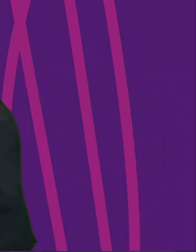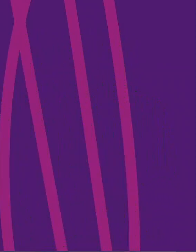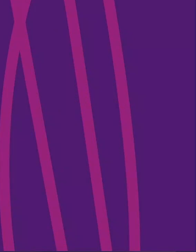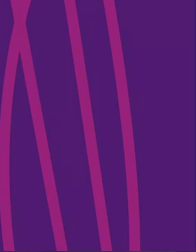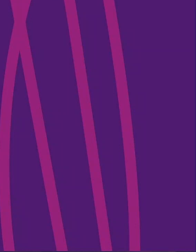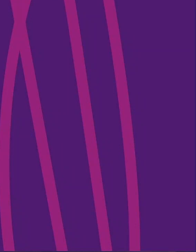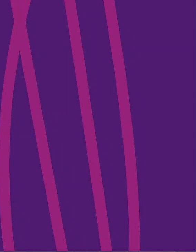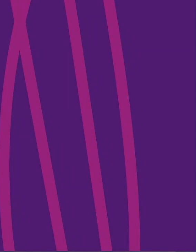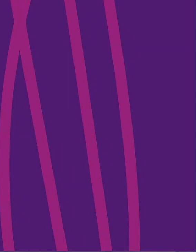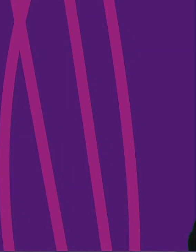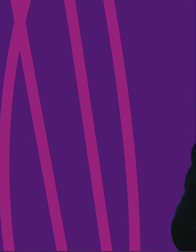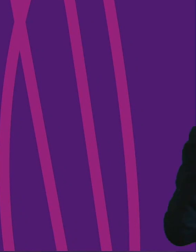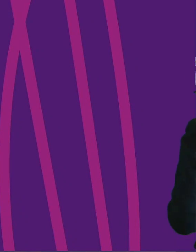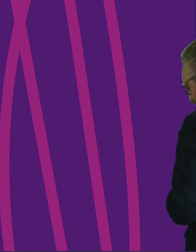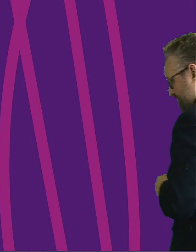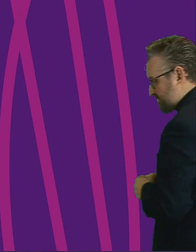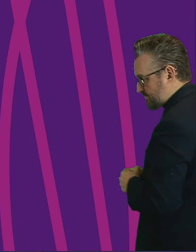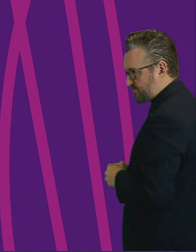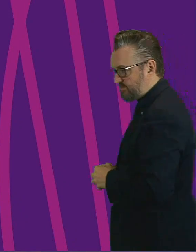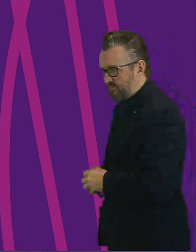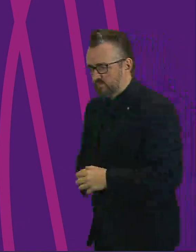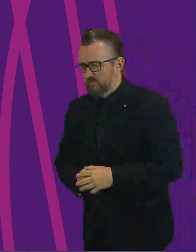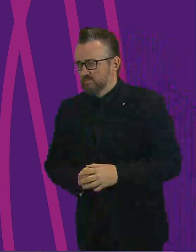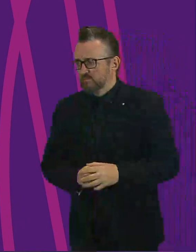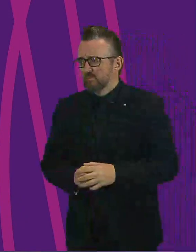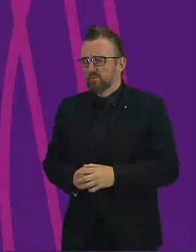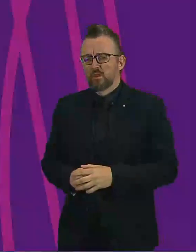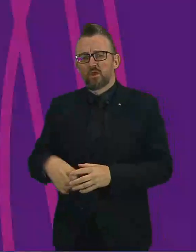followed by Angela Constance. Claudia Beamish.